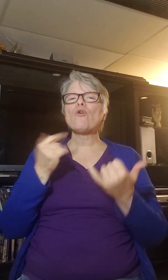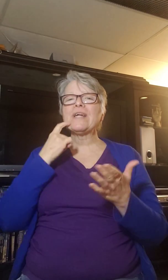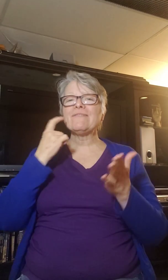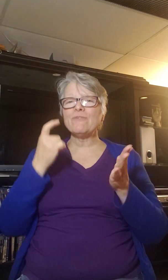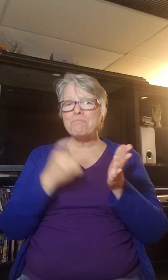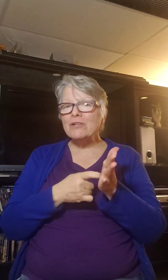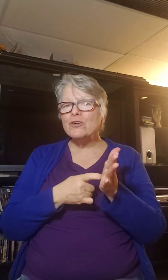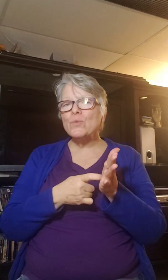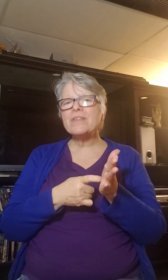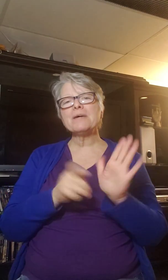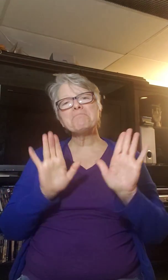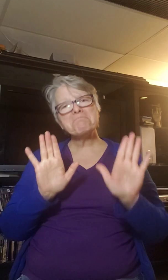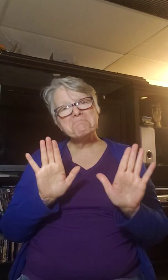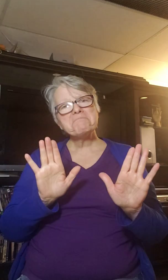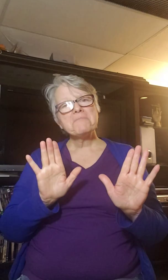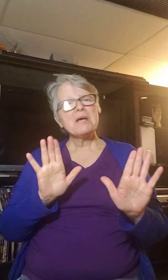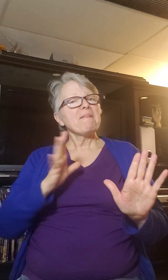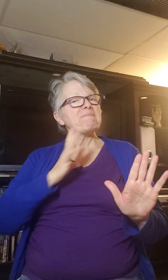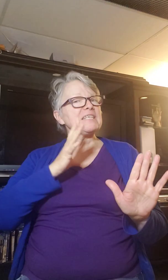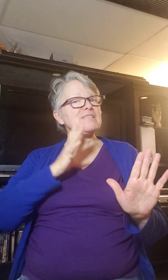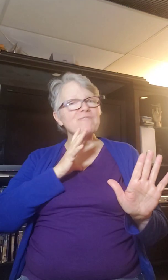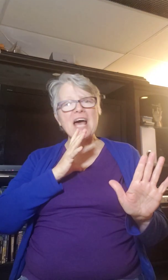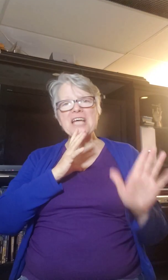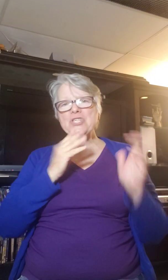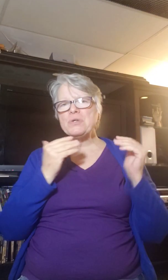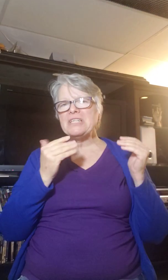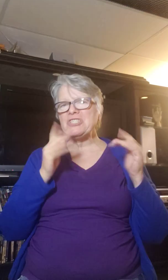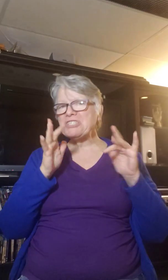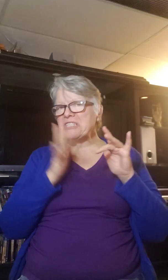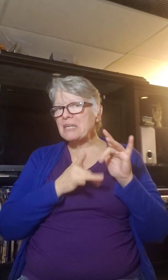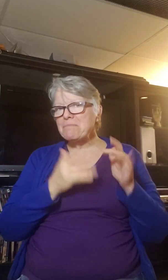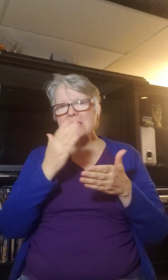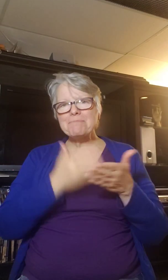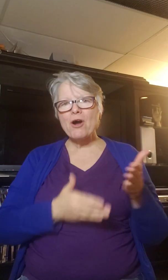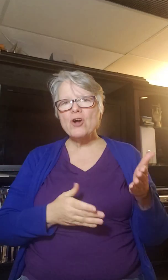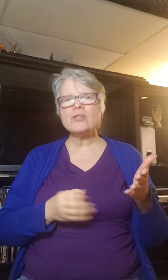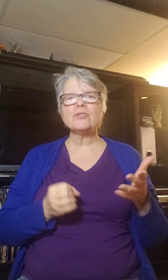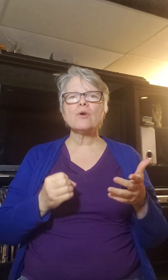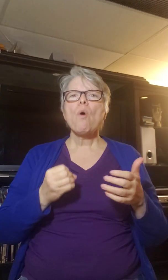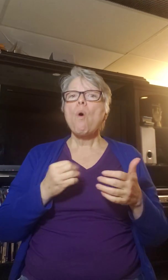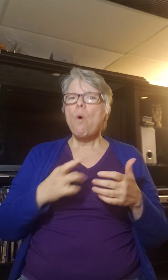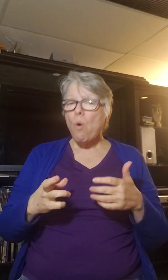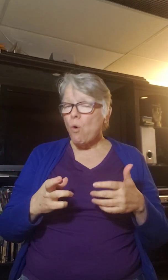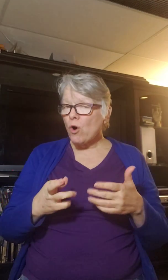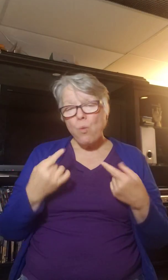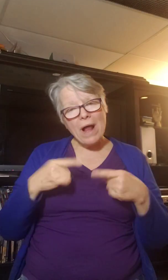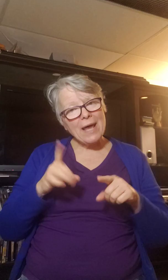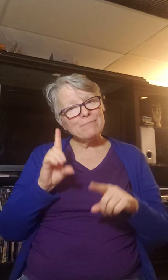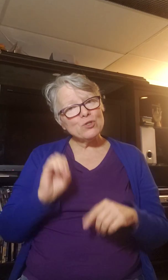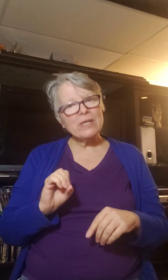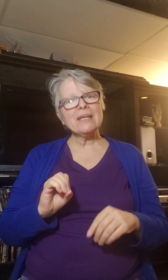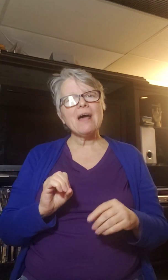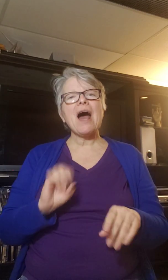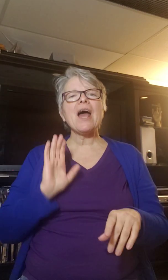already familiar with them, that's fine. You can just skip this part, or while I'm doing it, I